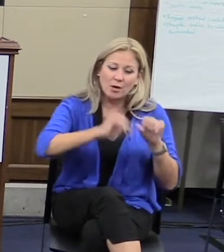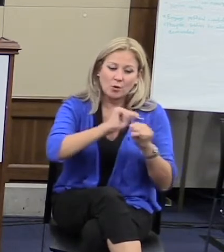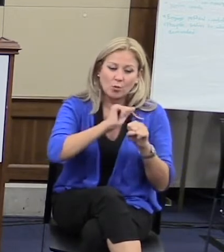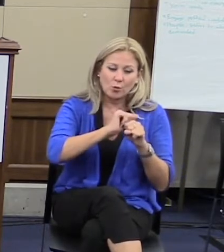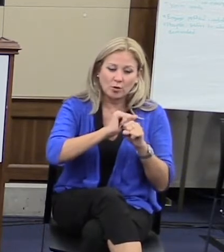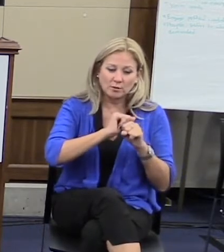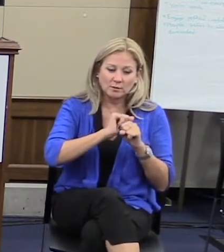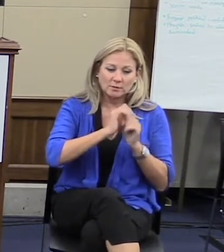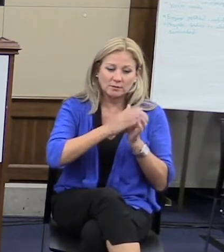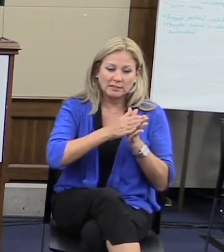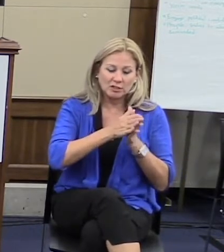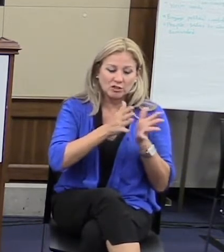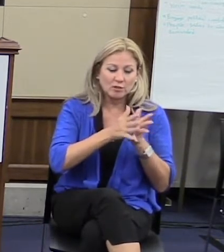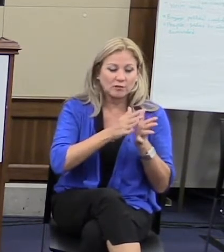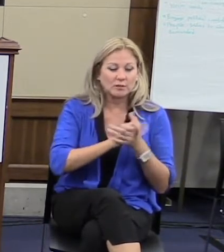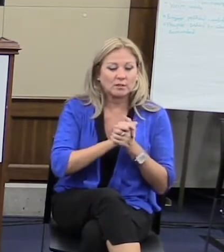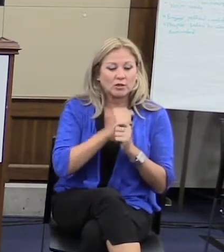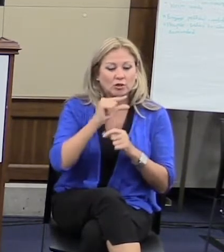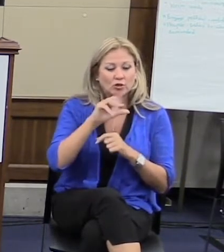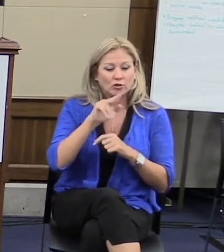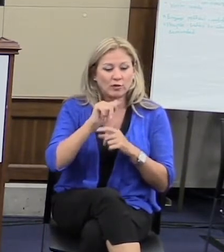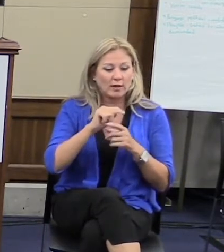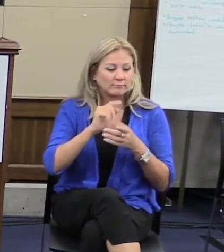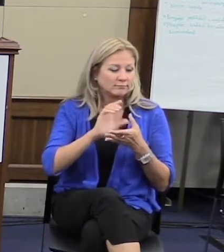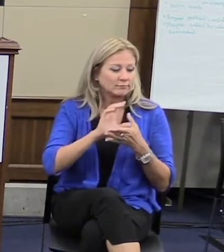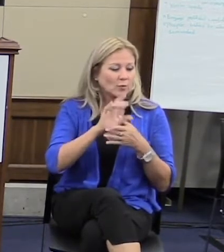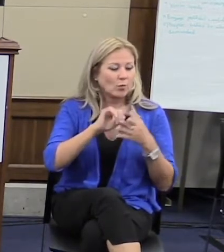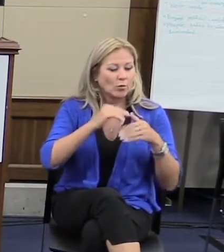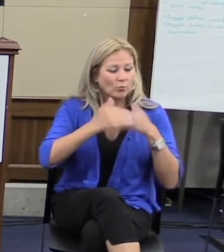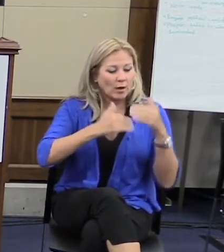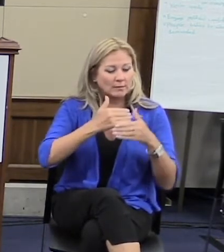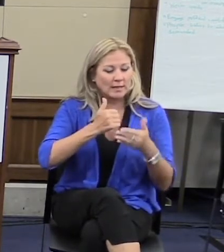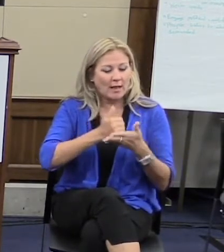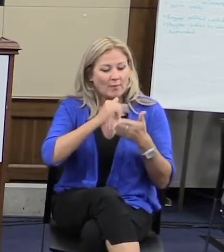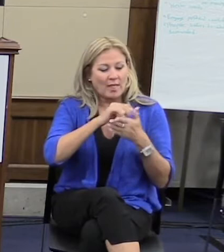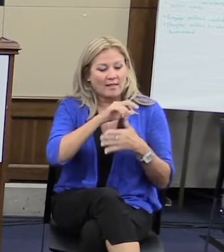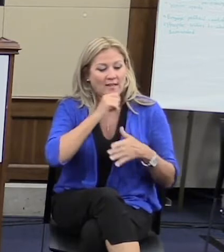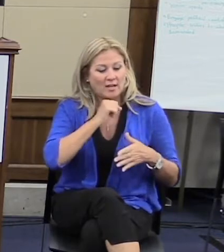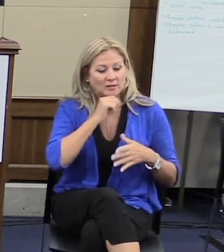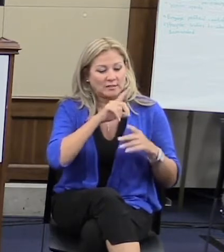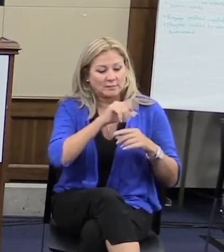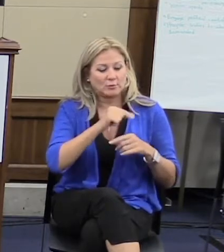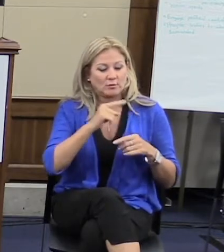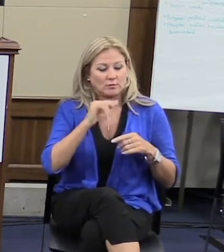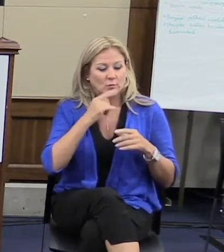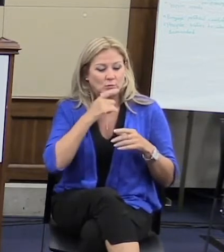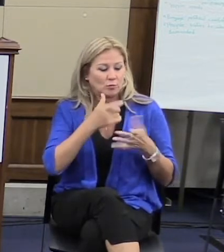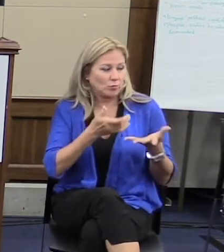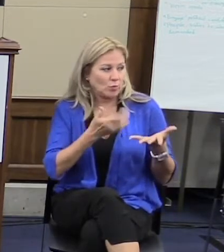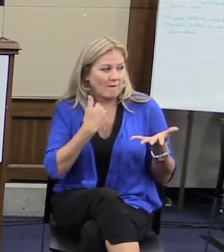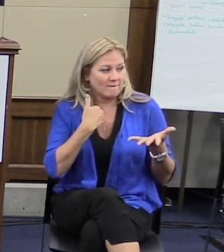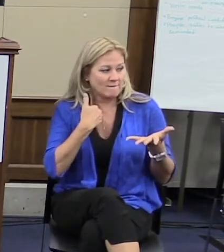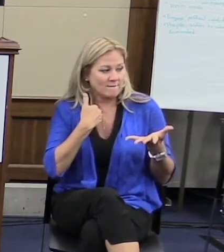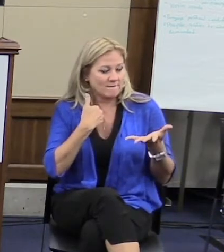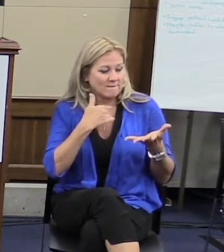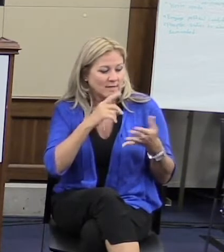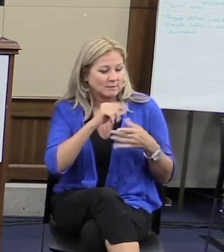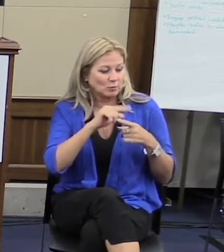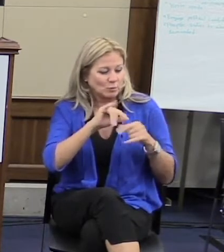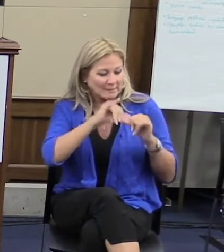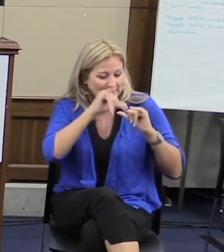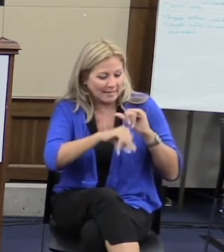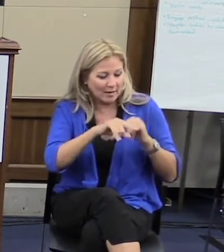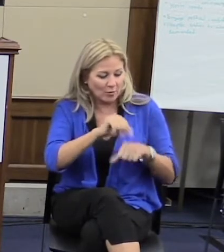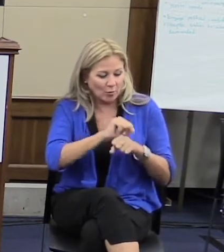programs to really test what are the best practices to help that aging individual who acquires a disability to, stay in the workplace.